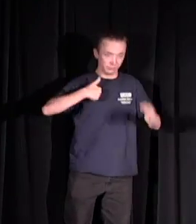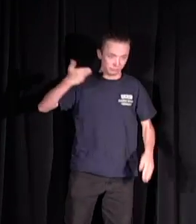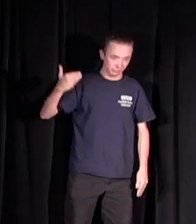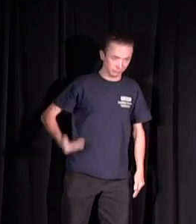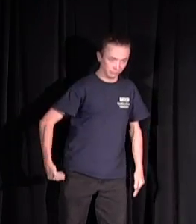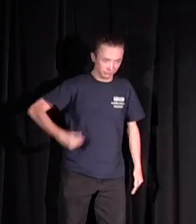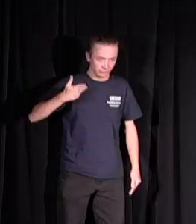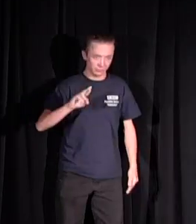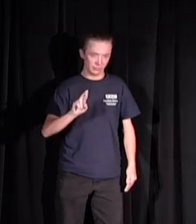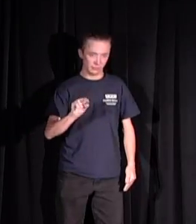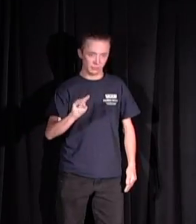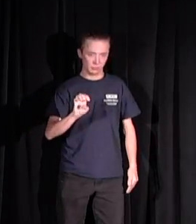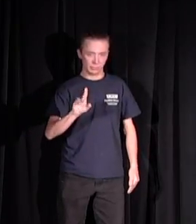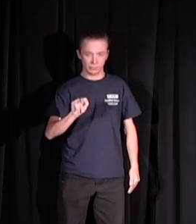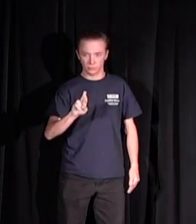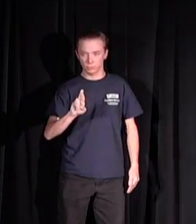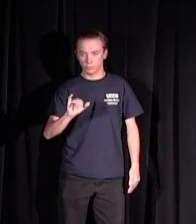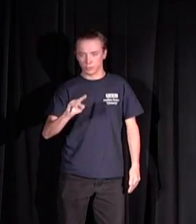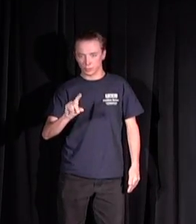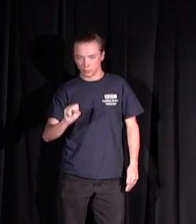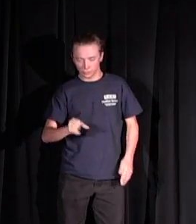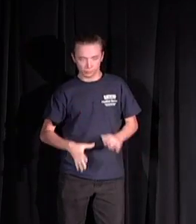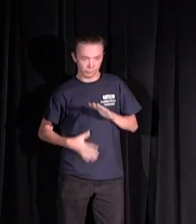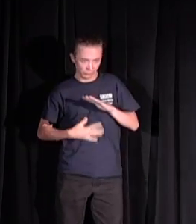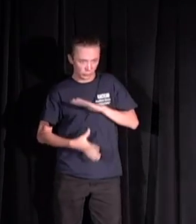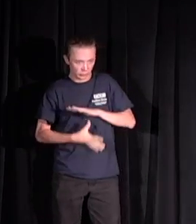Hello, everyone. I'm Robert Reynolds,